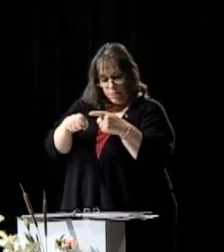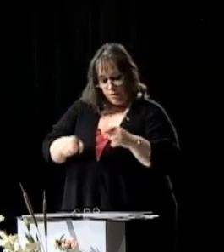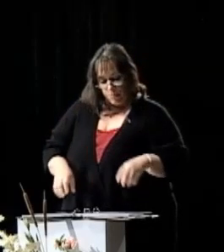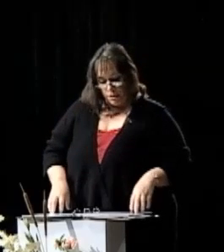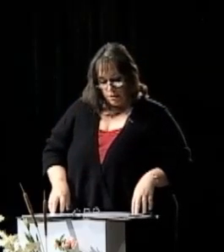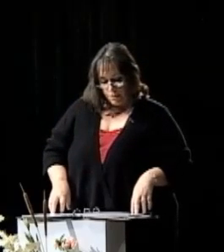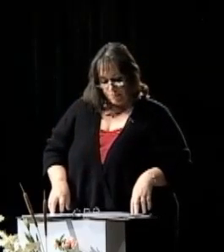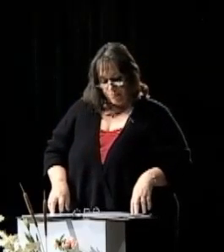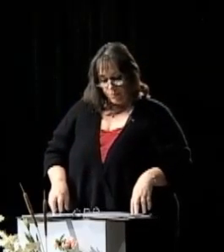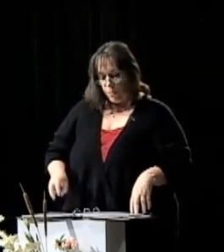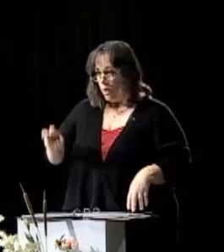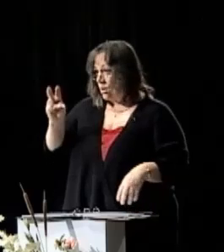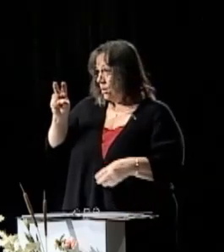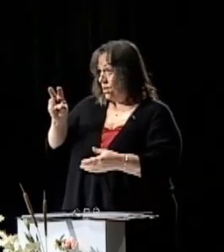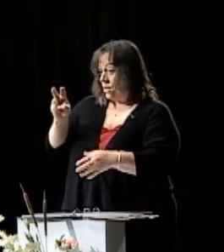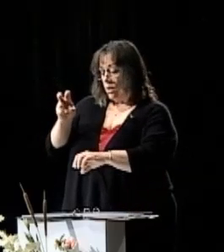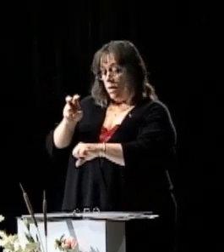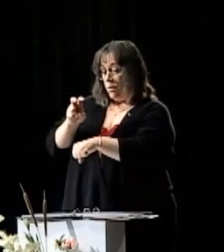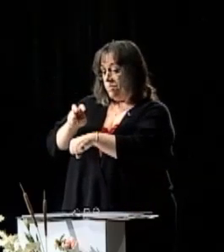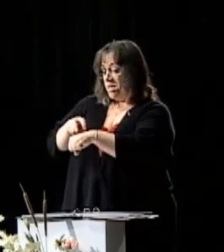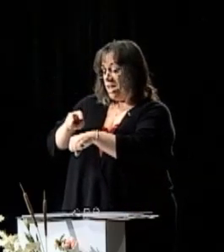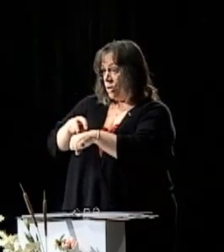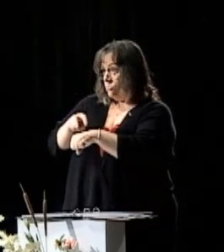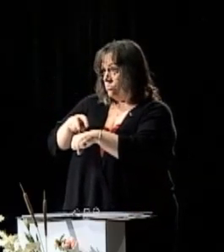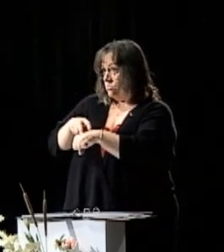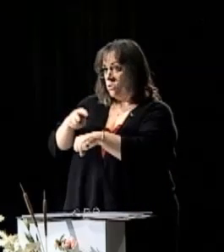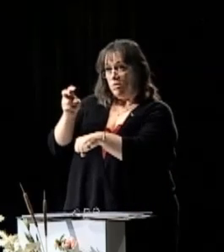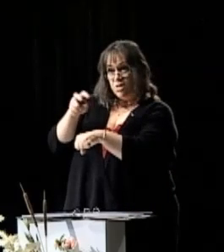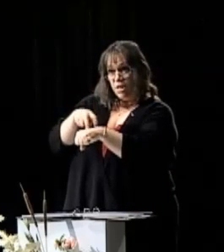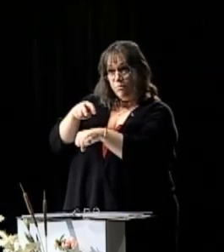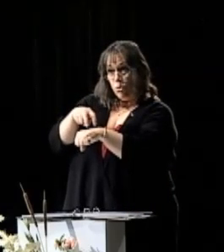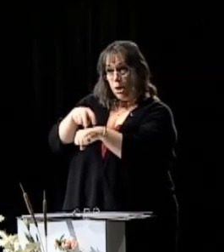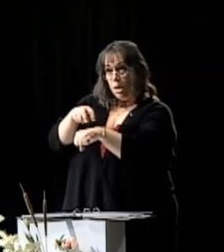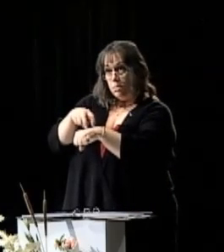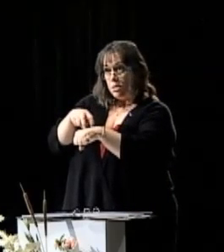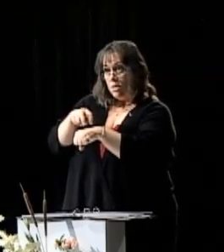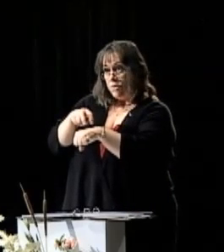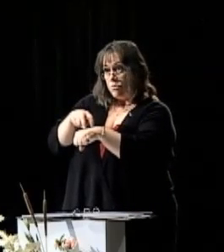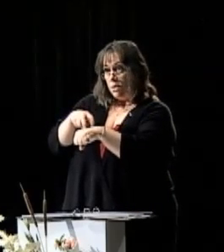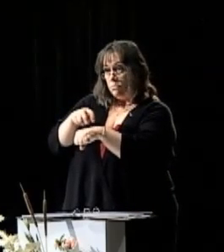the peas. Potato, you stick a fork in it to see if it's done.